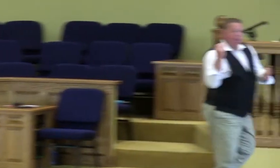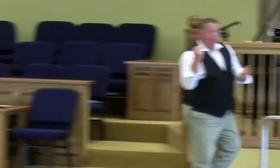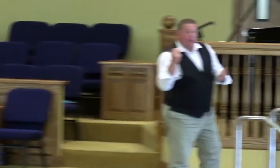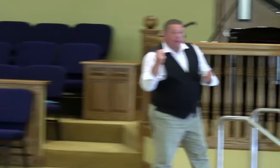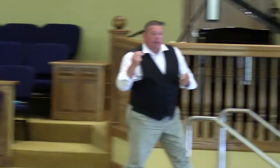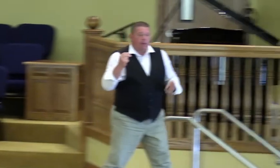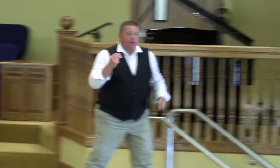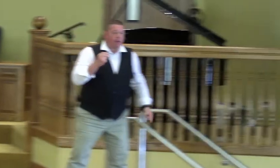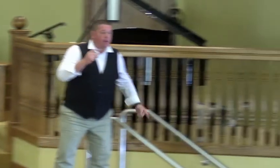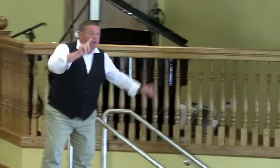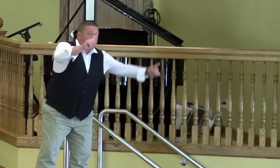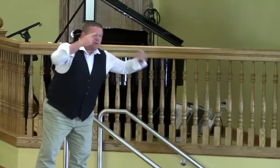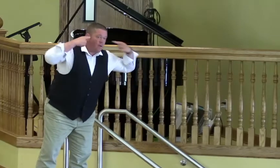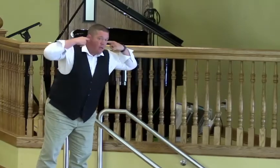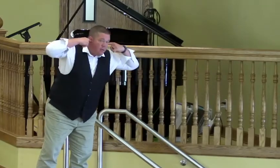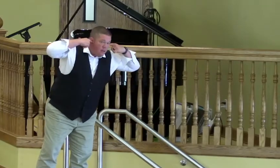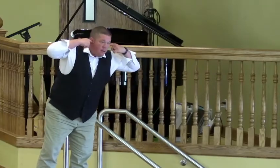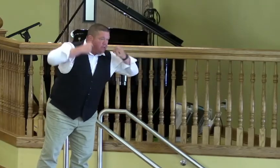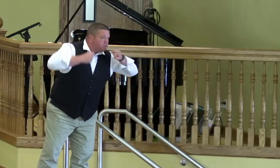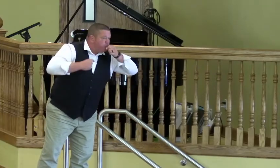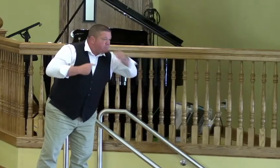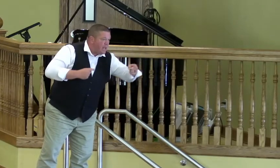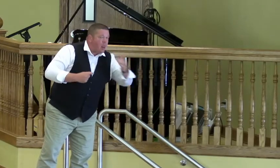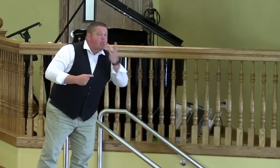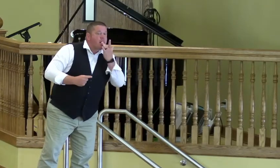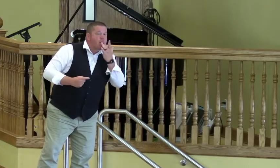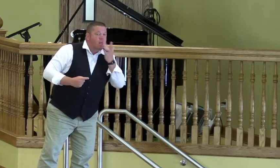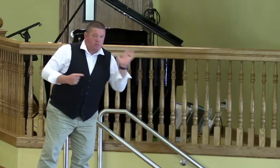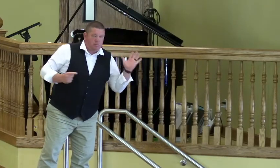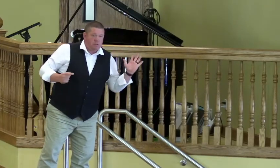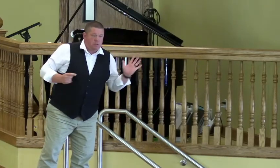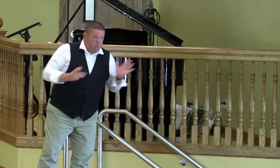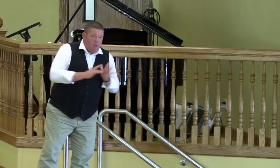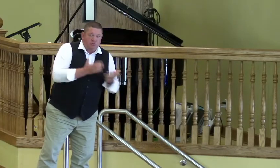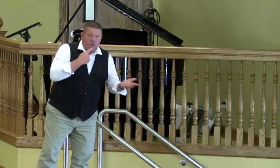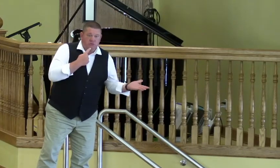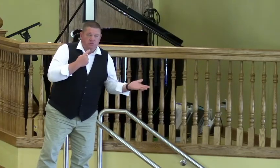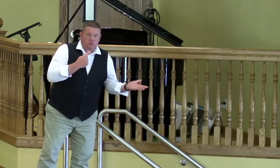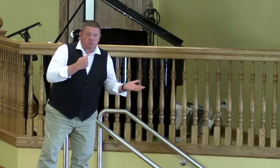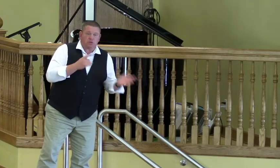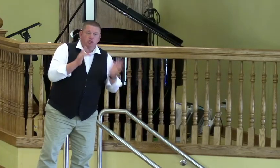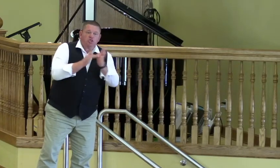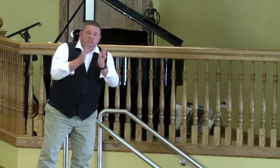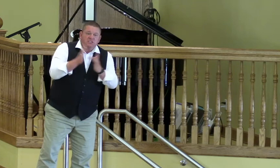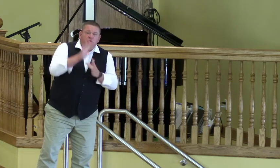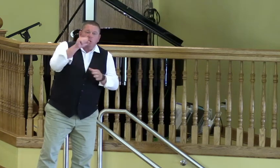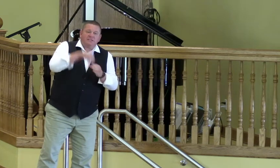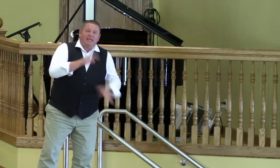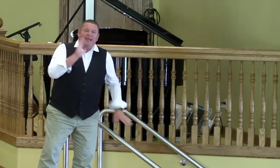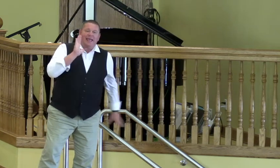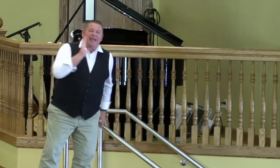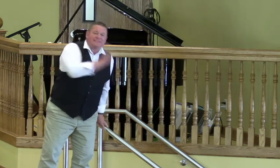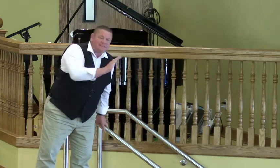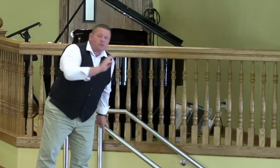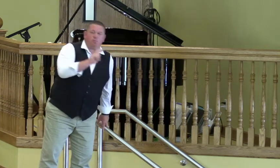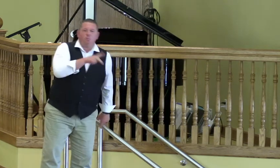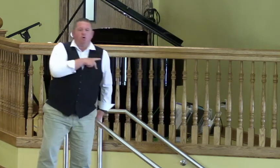aside. And he put his fingers into his ears. He spit. He touched his tongue. The Bible says it. And Jesus was in